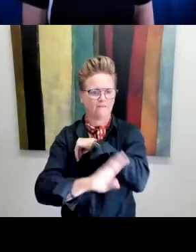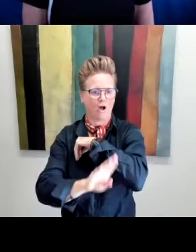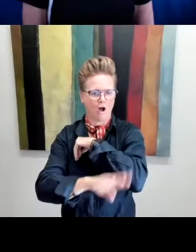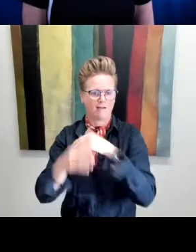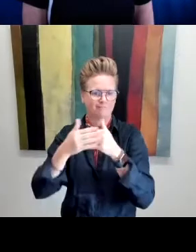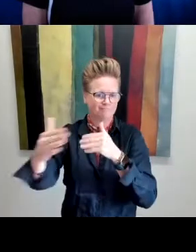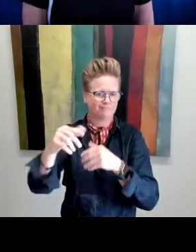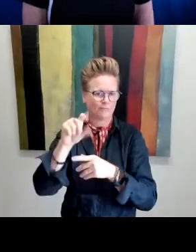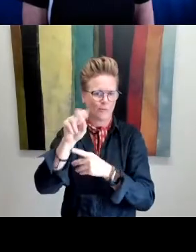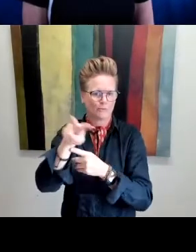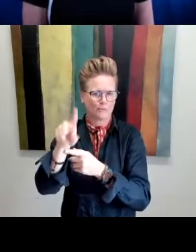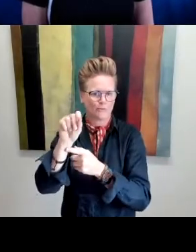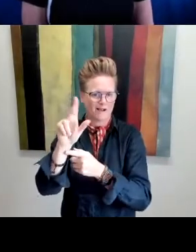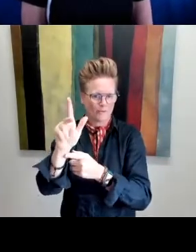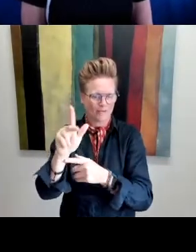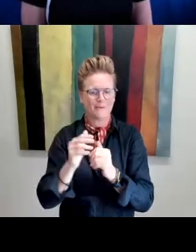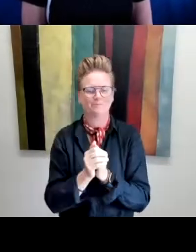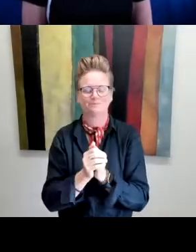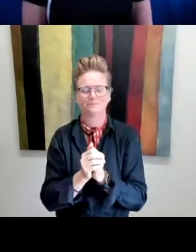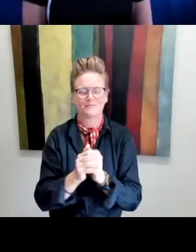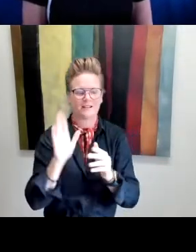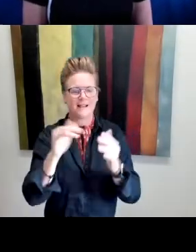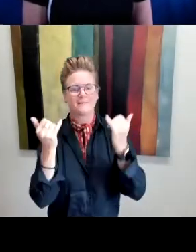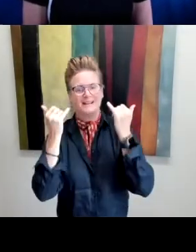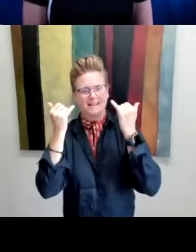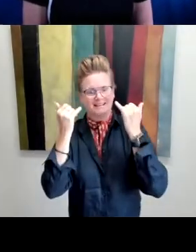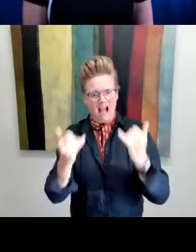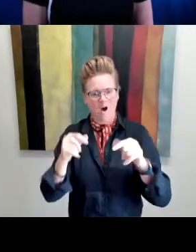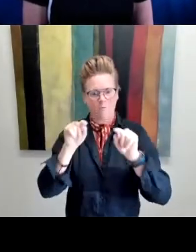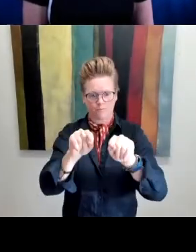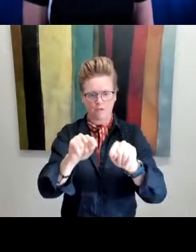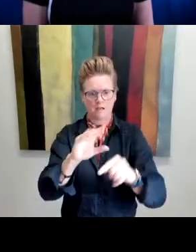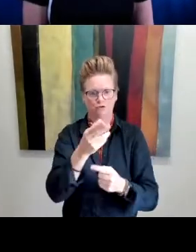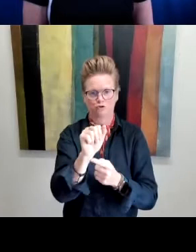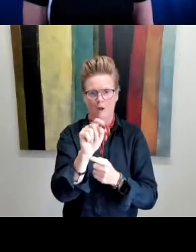This will become permanent for the fall for the 22-23 year.